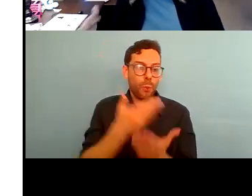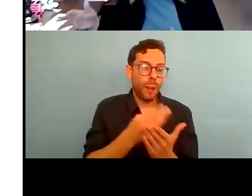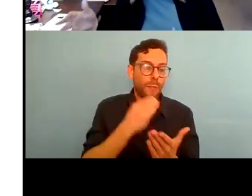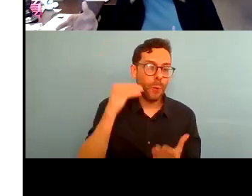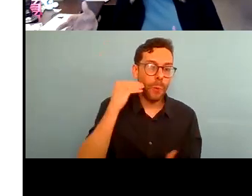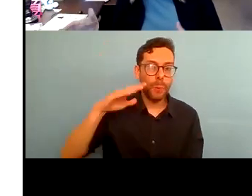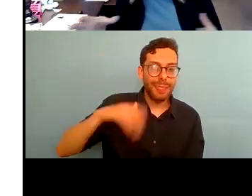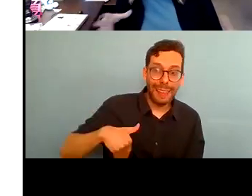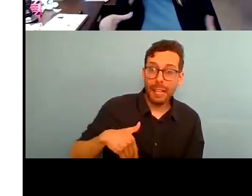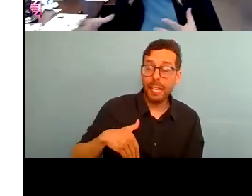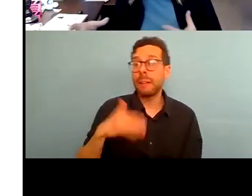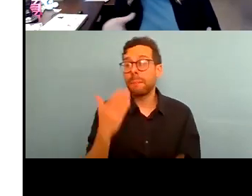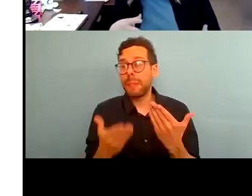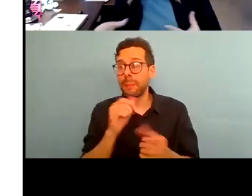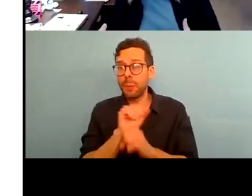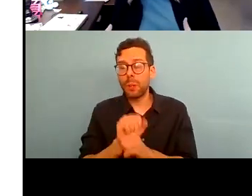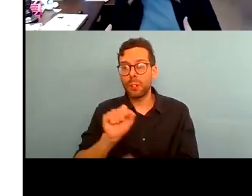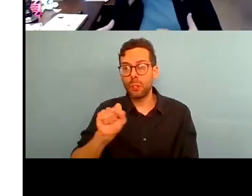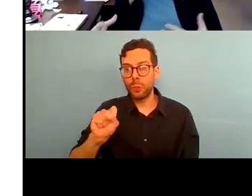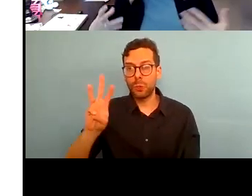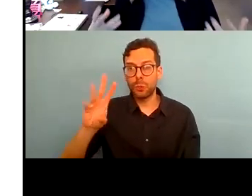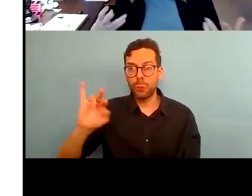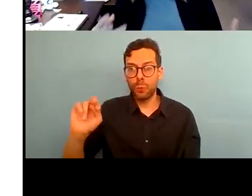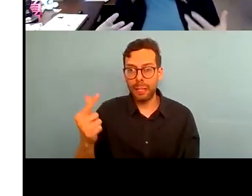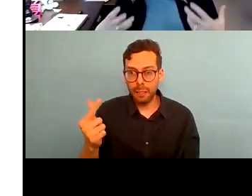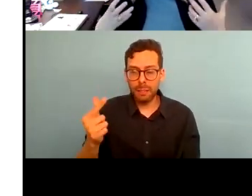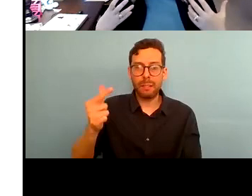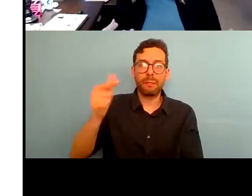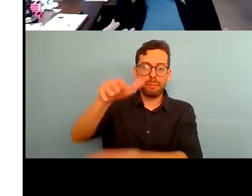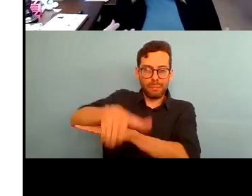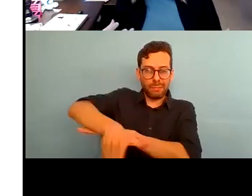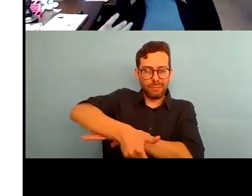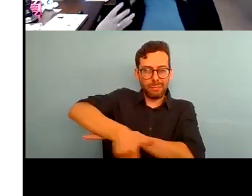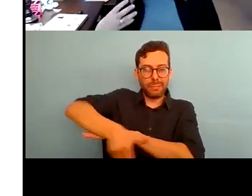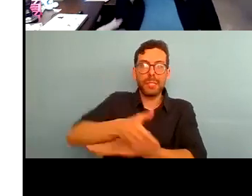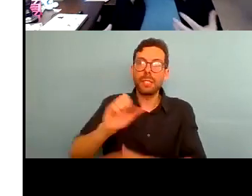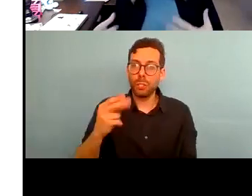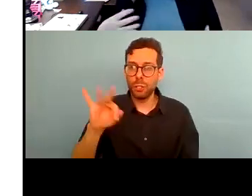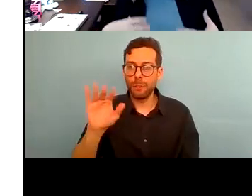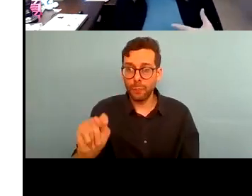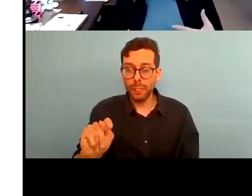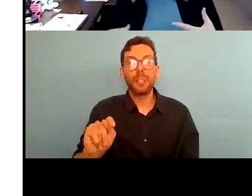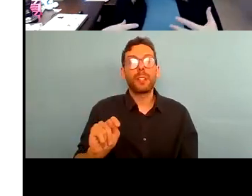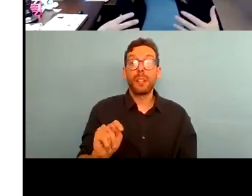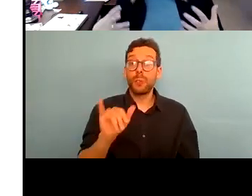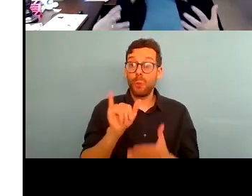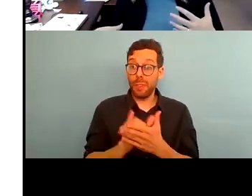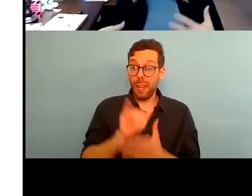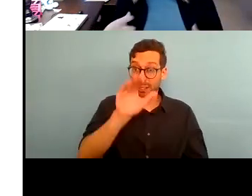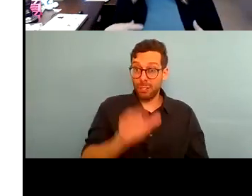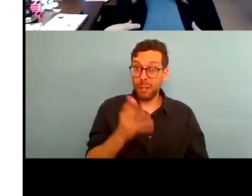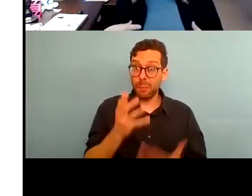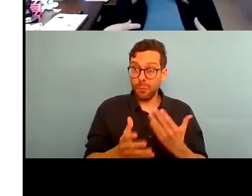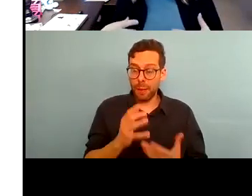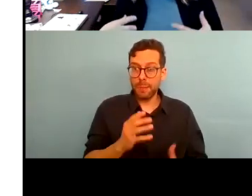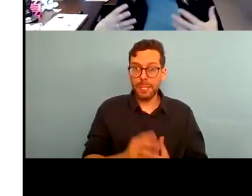to go and work a swing shift, whatever's going on at home, that child is likely very much in tune with what's happening